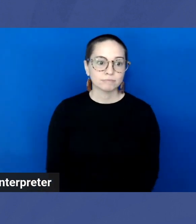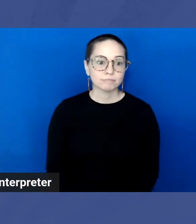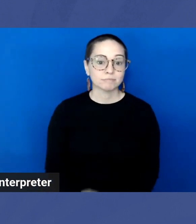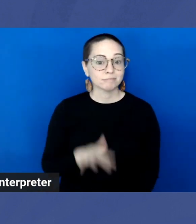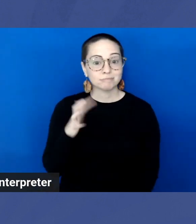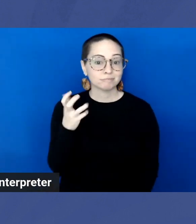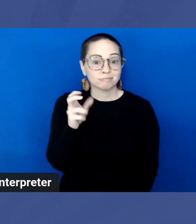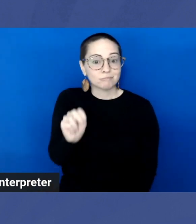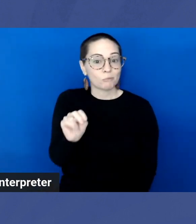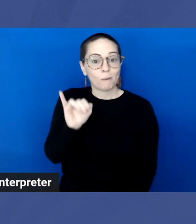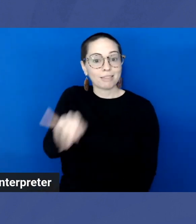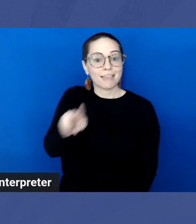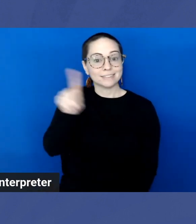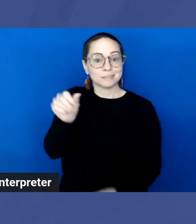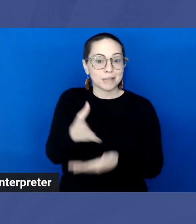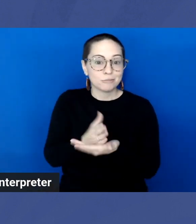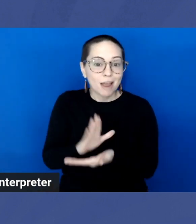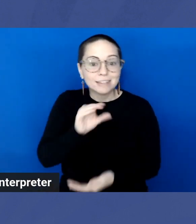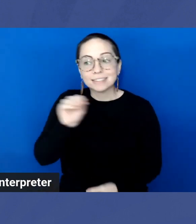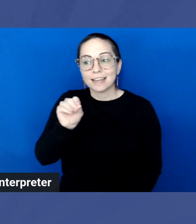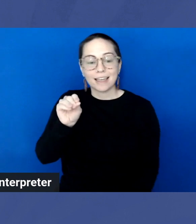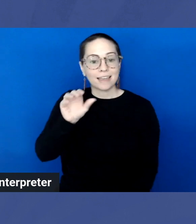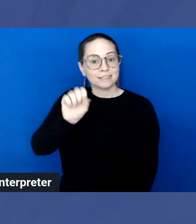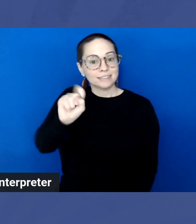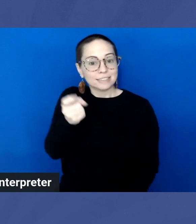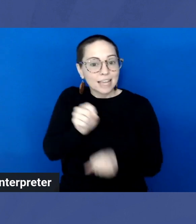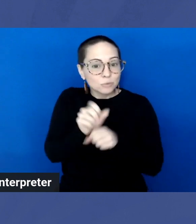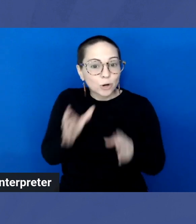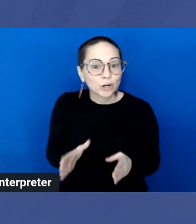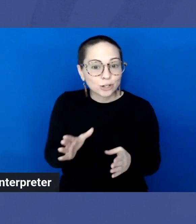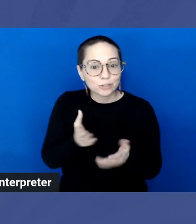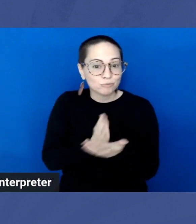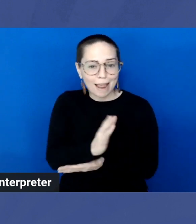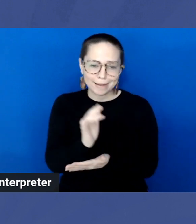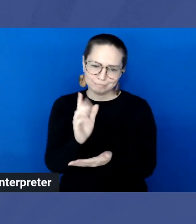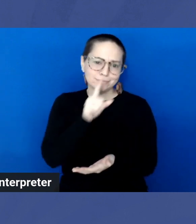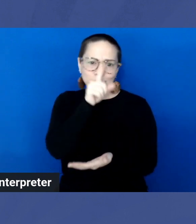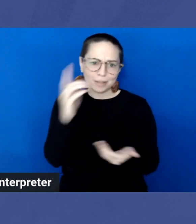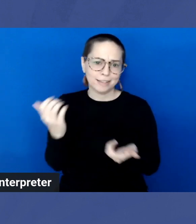comes to disability rights and sex worker rights, the two go hand in hand.